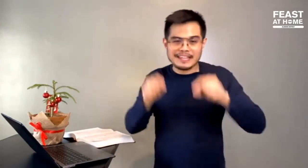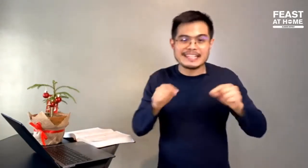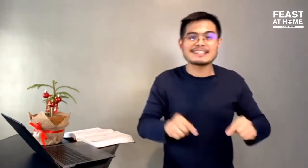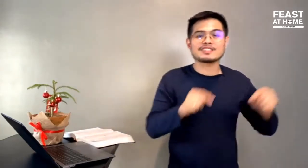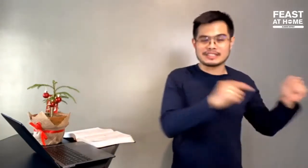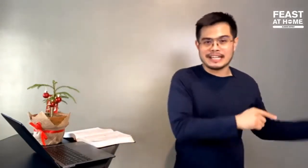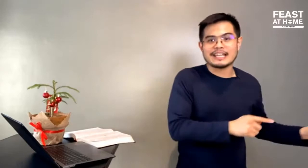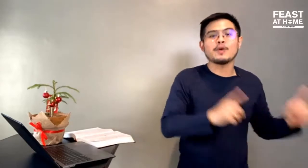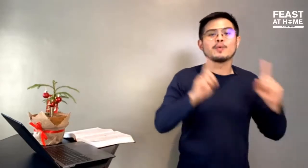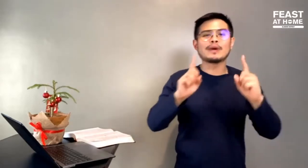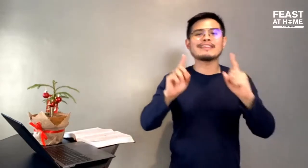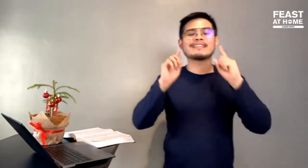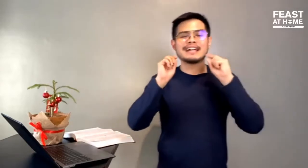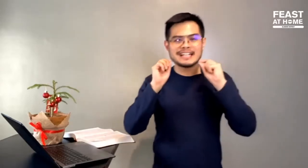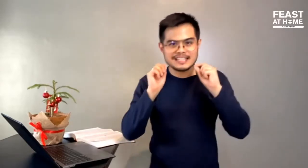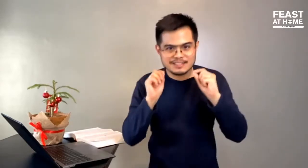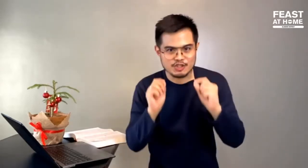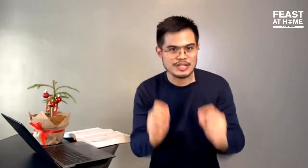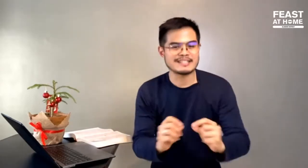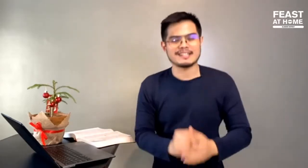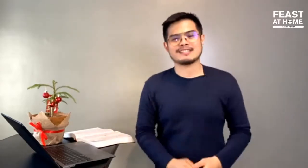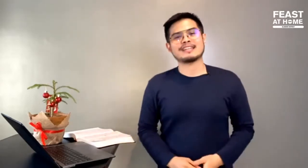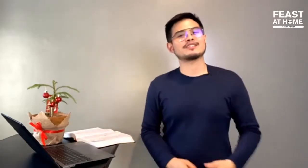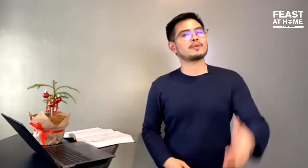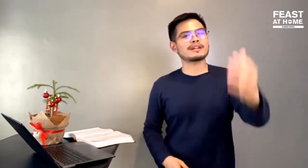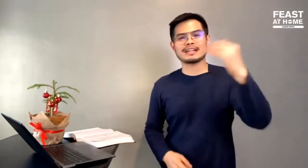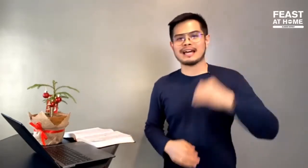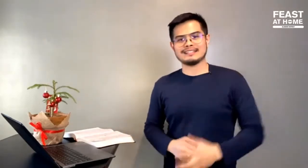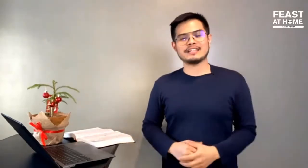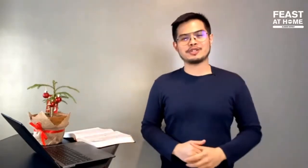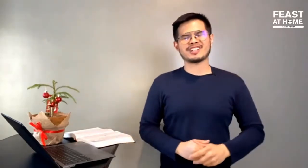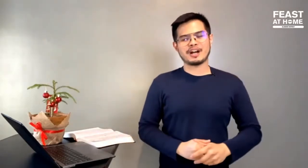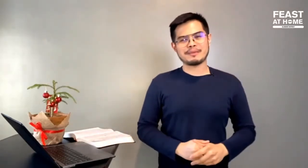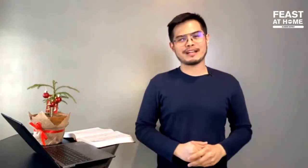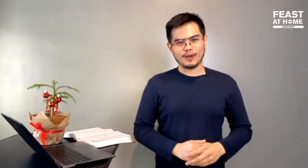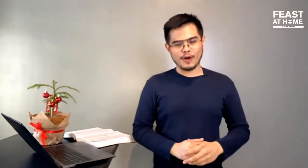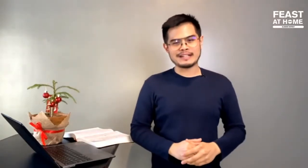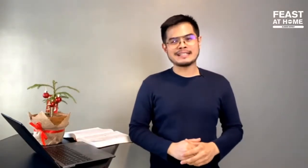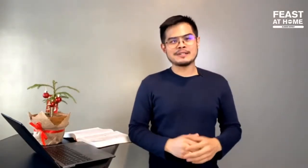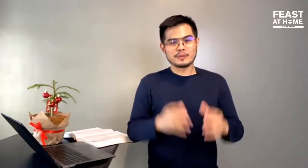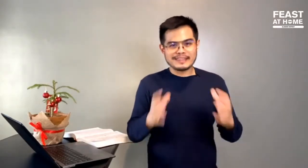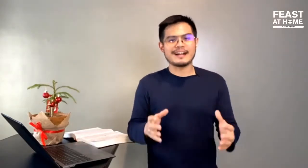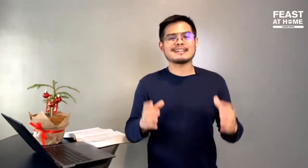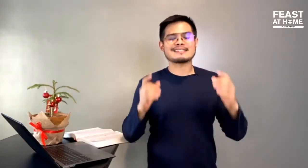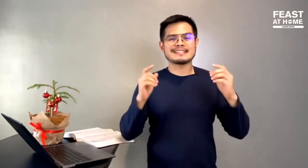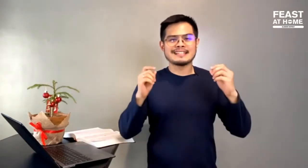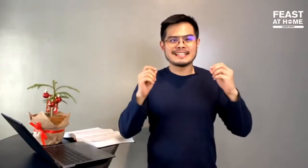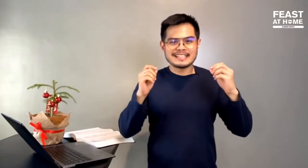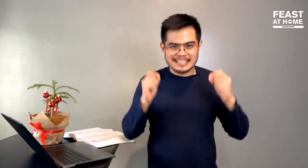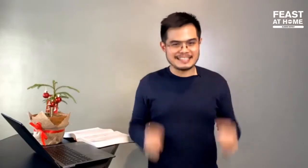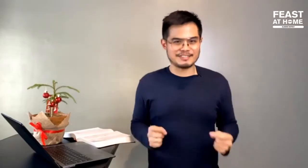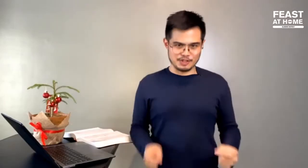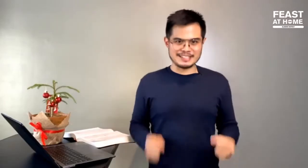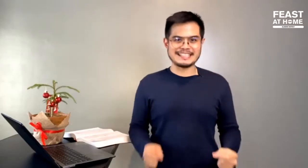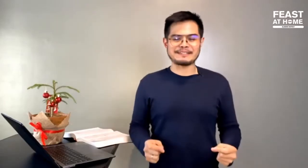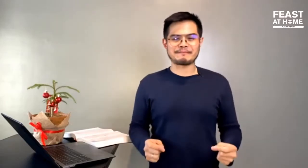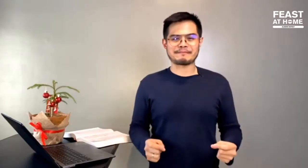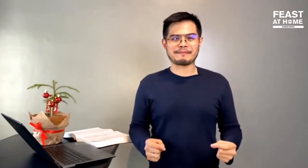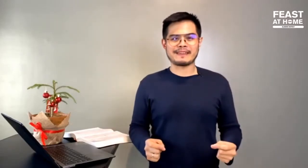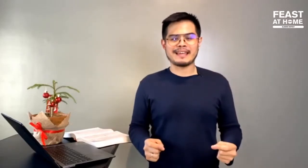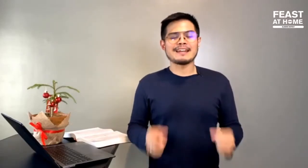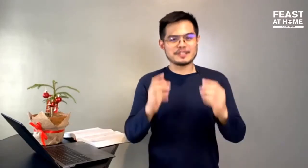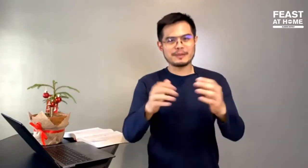today than yesterday with Jesus. And so we're glad that you're coming along with us in this